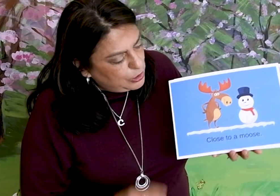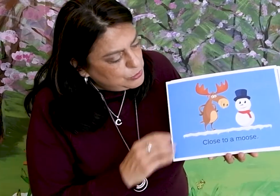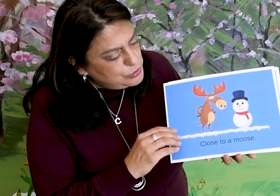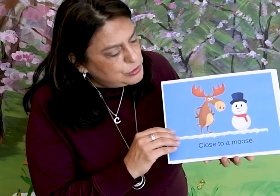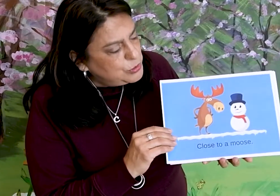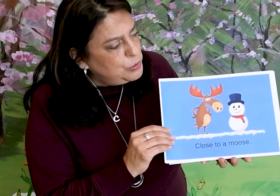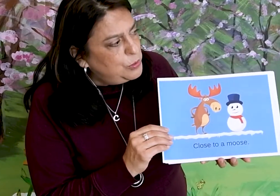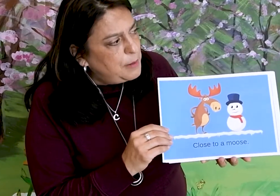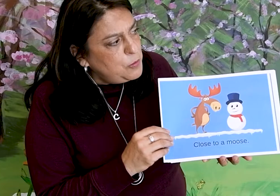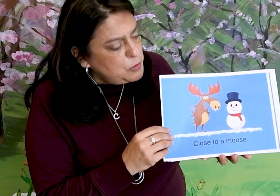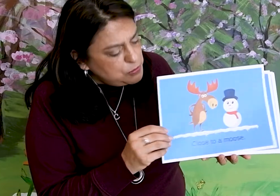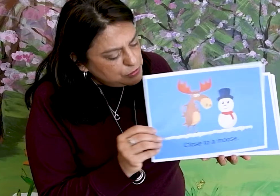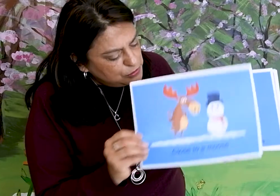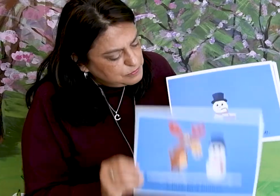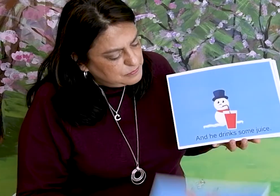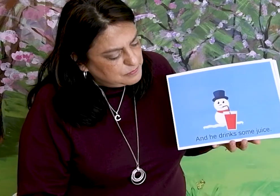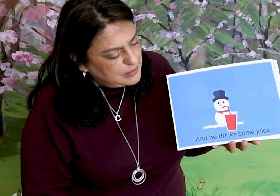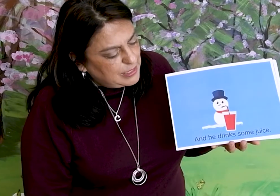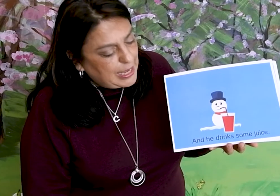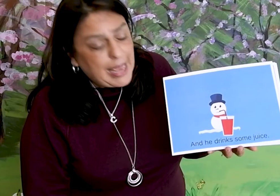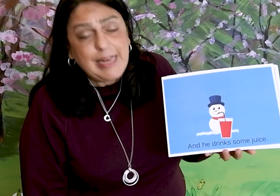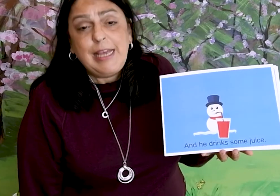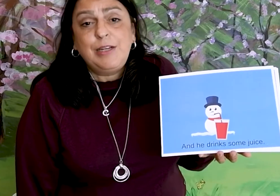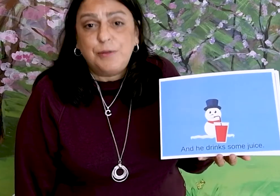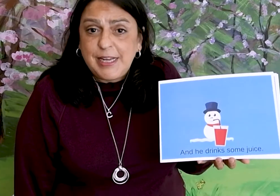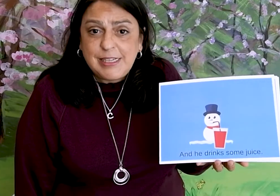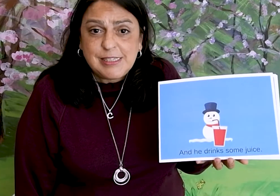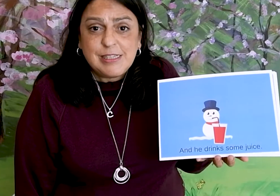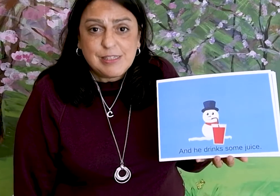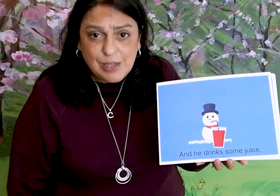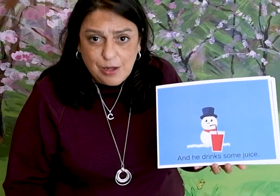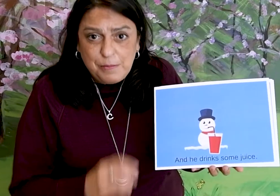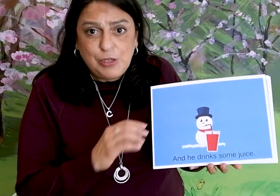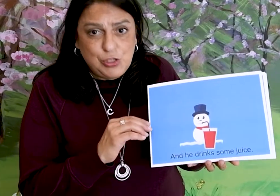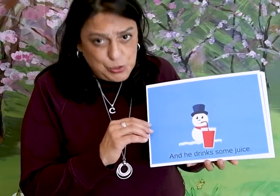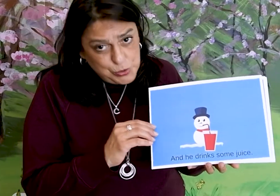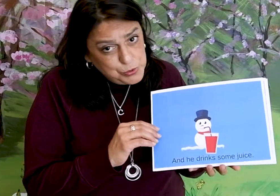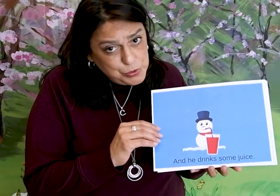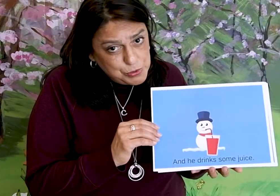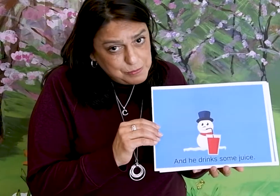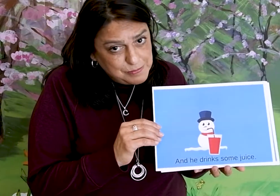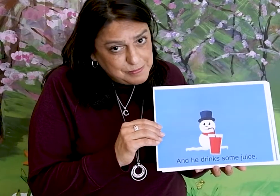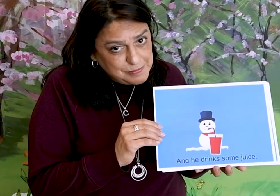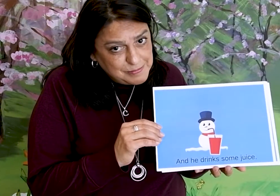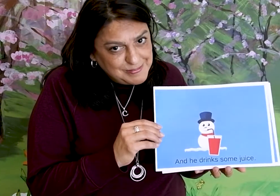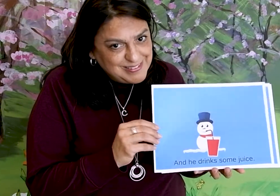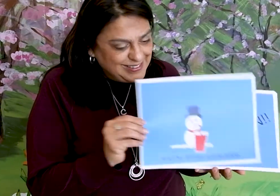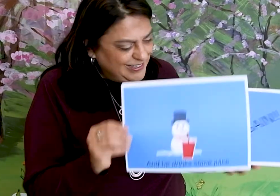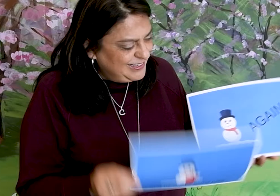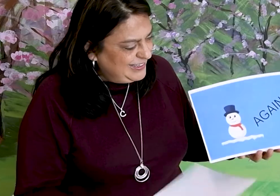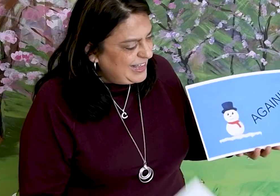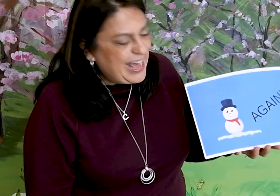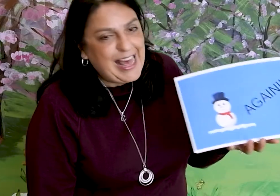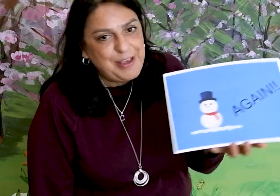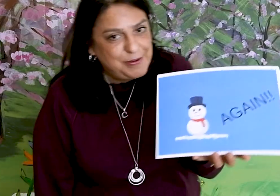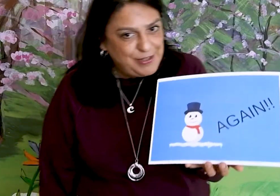close to a moose, and he drinks some juice. Haha, you wanna do it